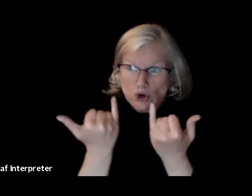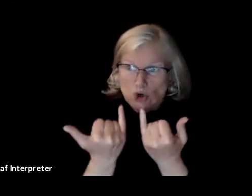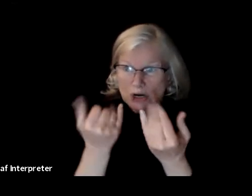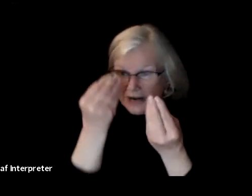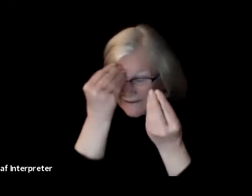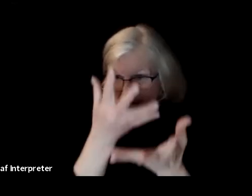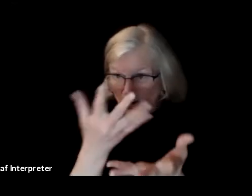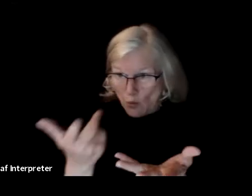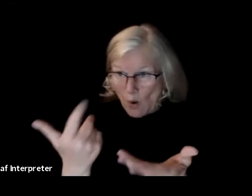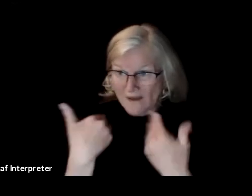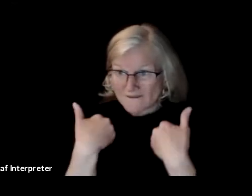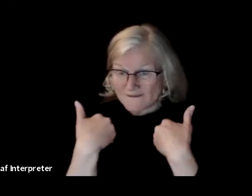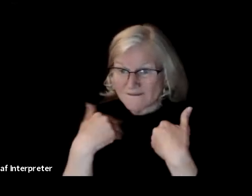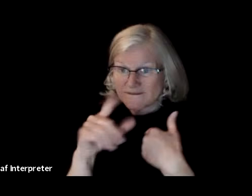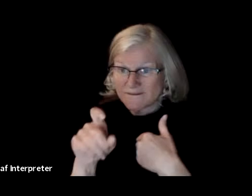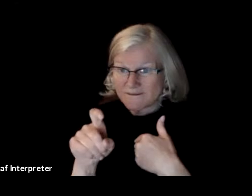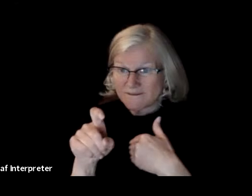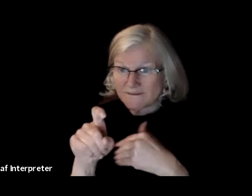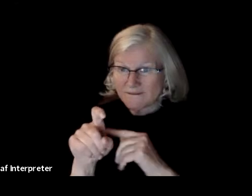Yes, I am just